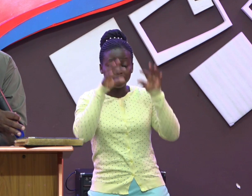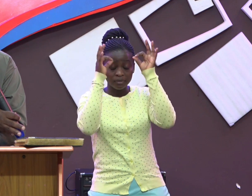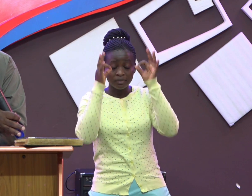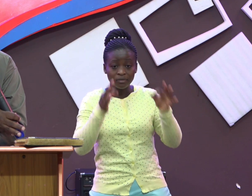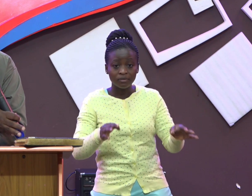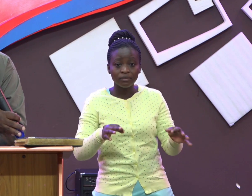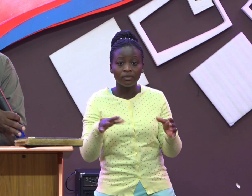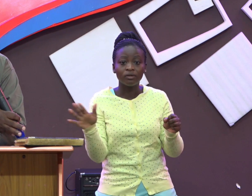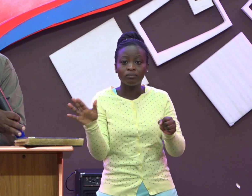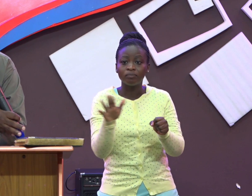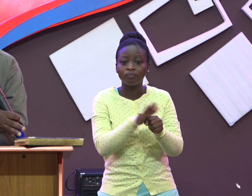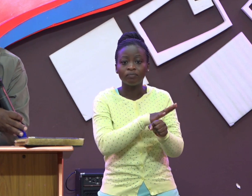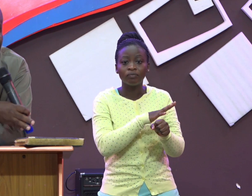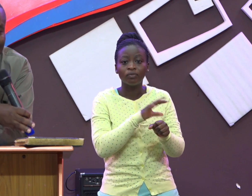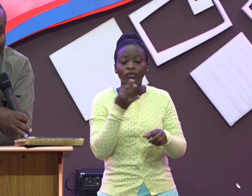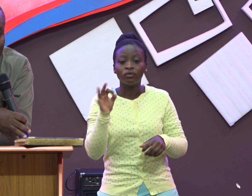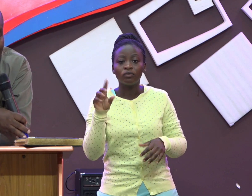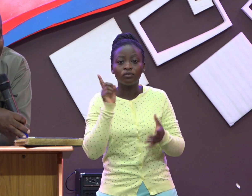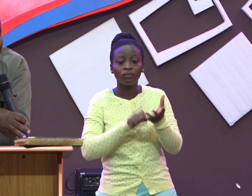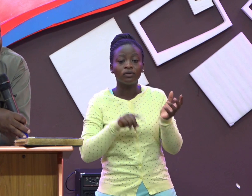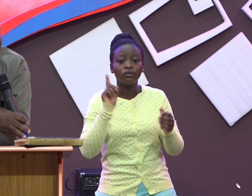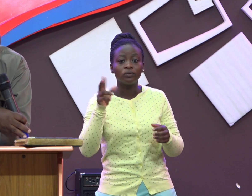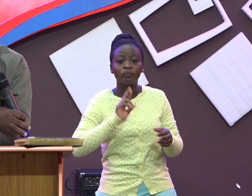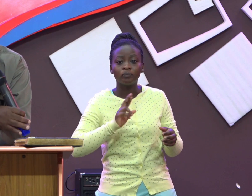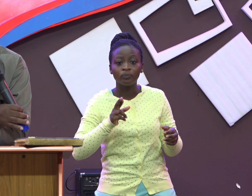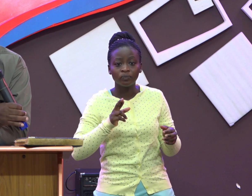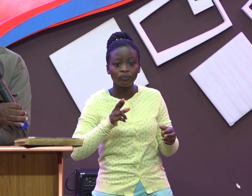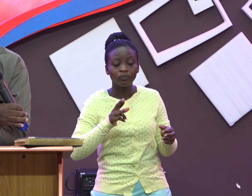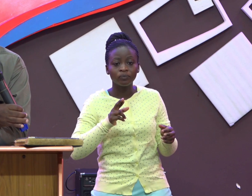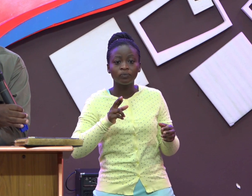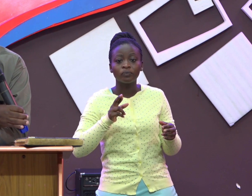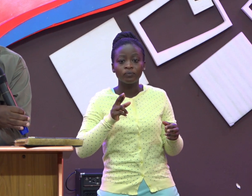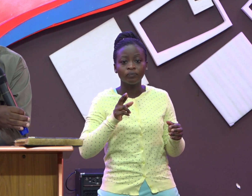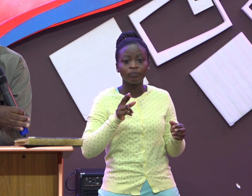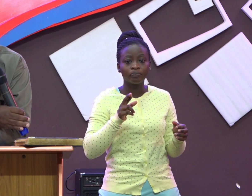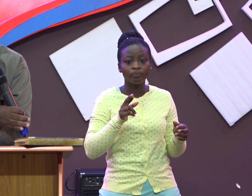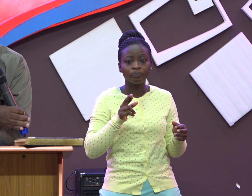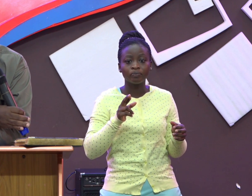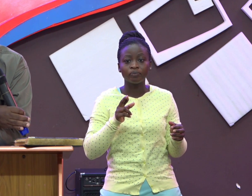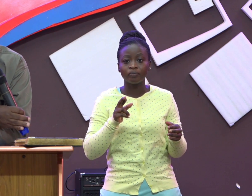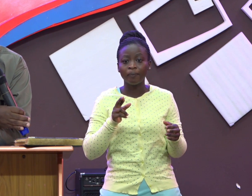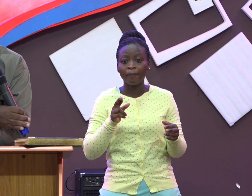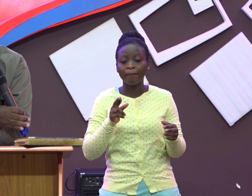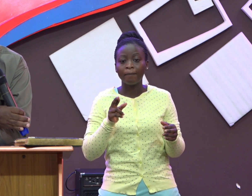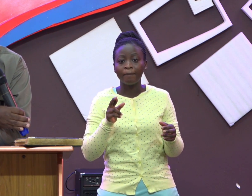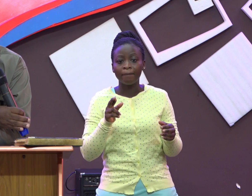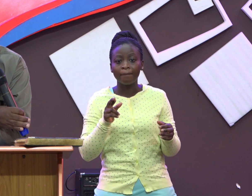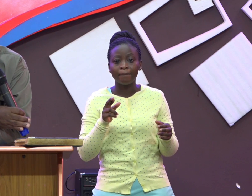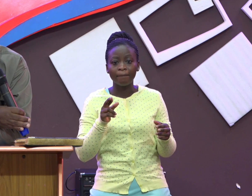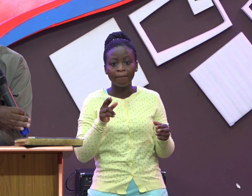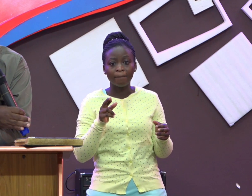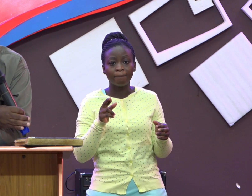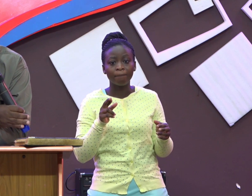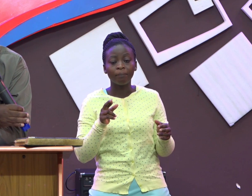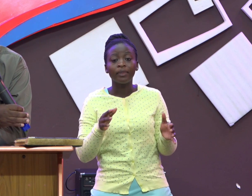Lord. Obuwanguzi obwa wabweru. The outward victory. Businzira nnyo. Depends so much on what you are